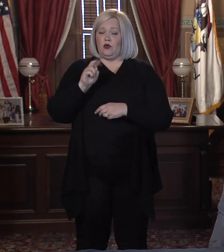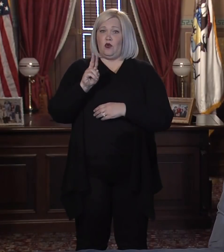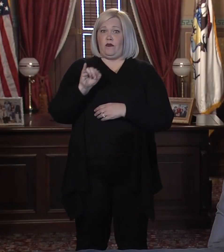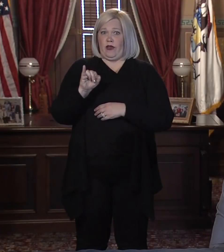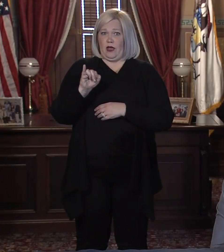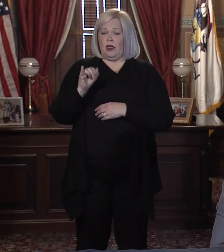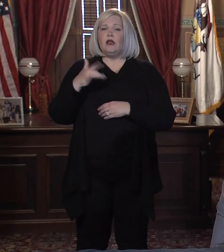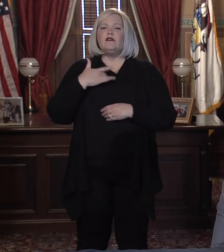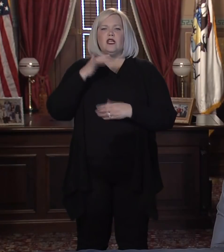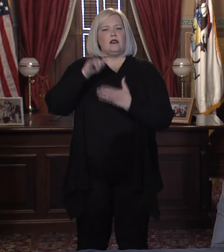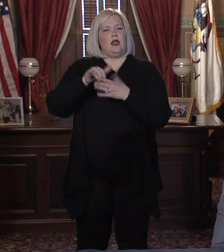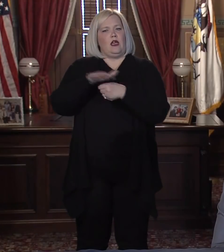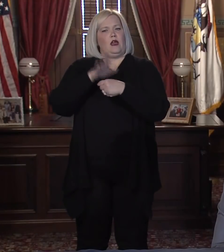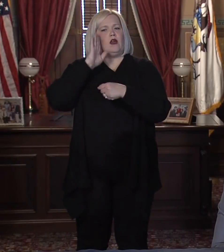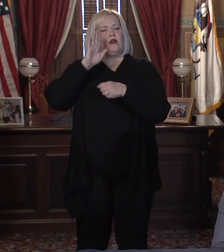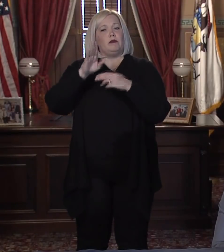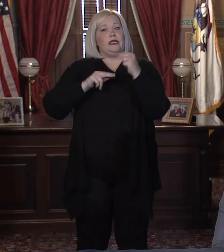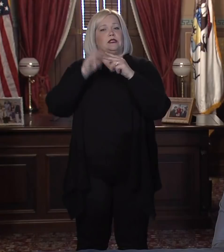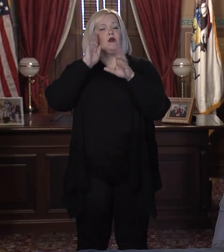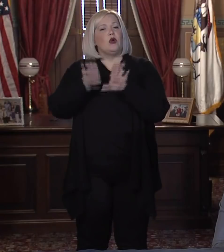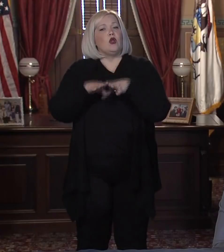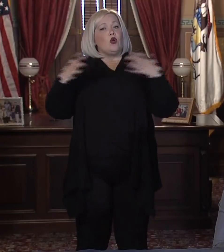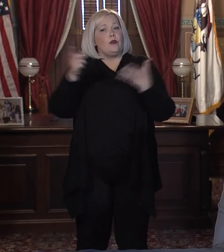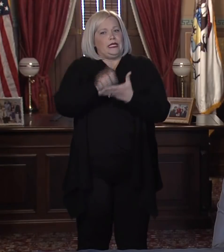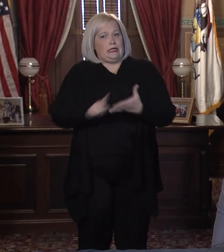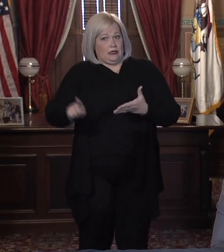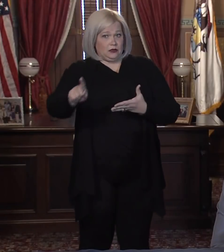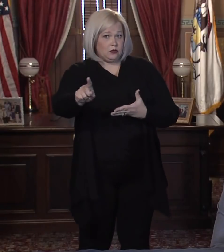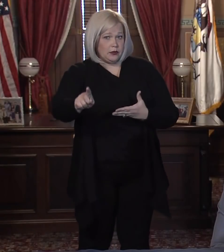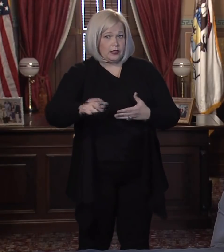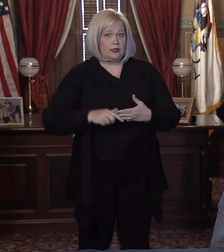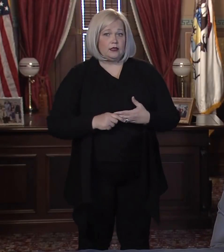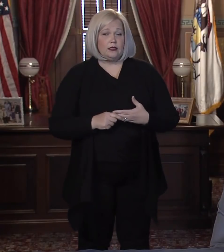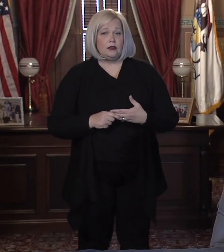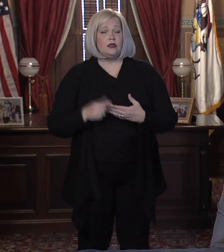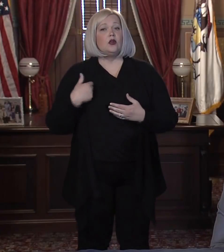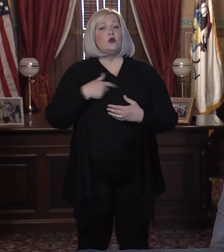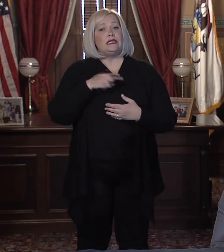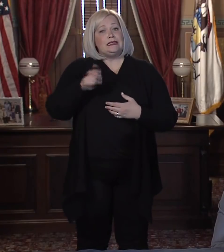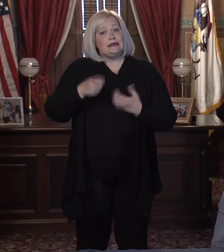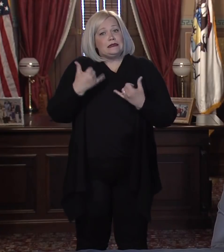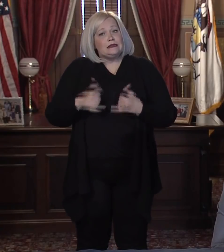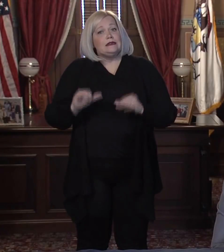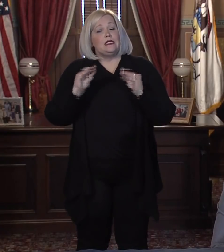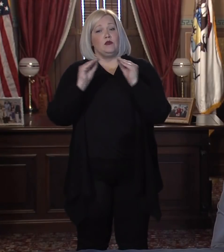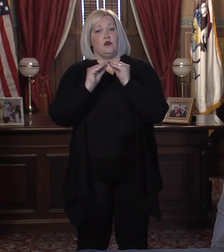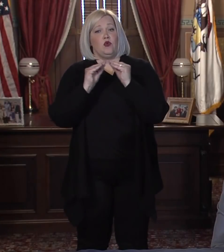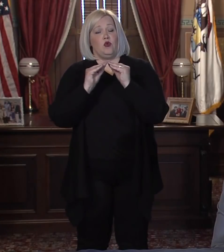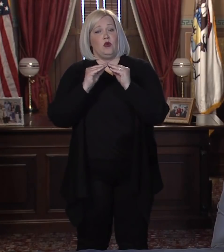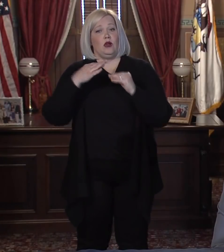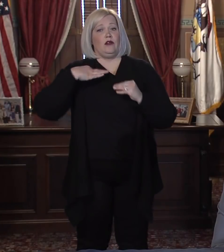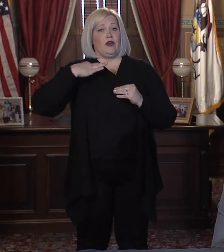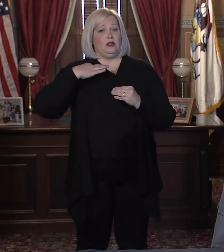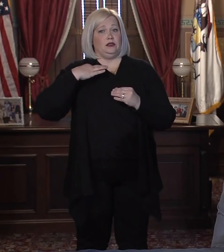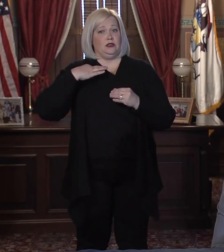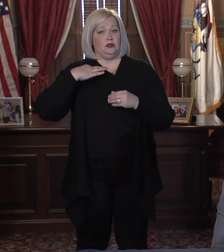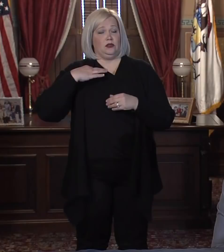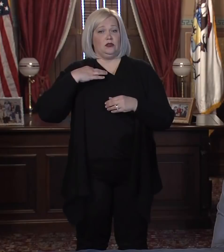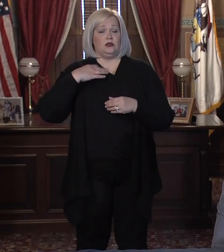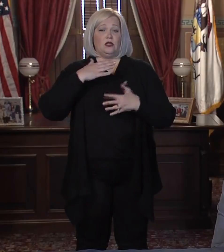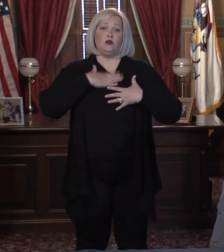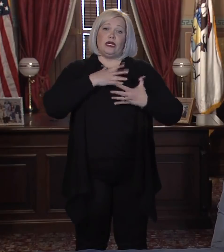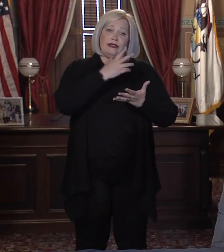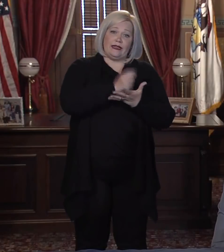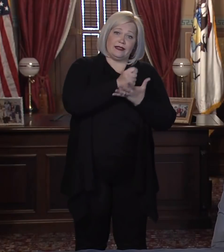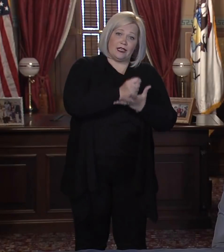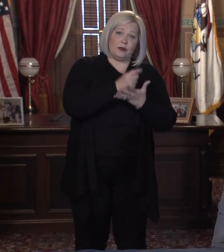will be completed next week. We're still looking for medical volunteers, specifically respiratory therapists and nurses,